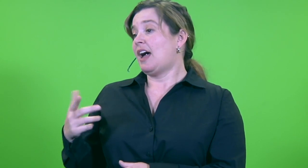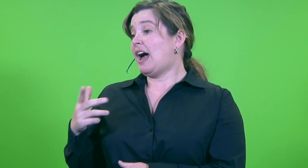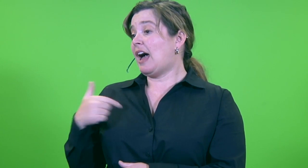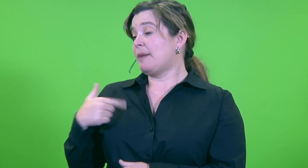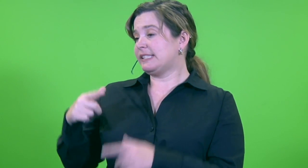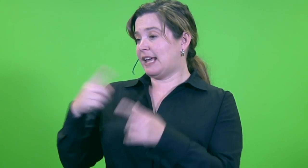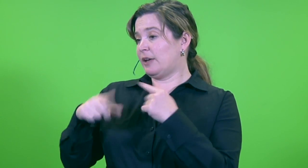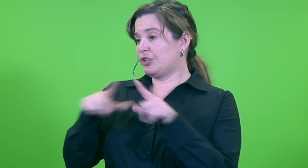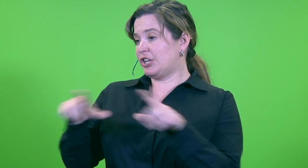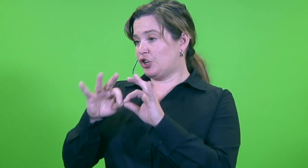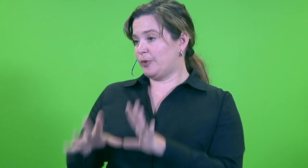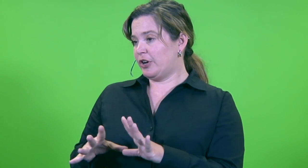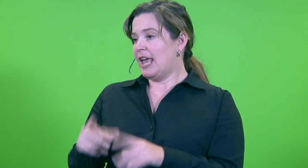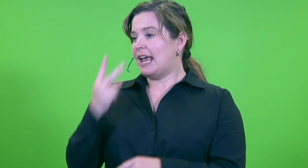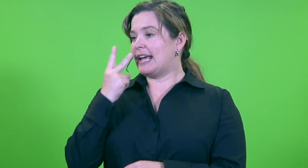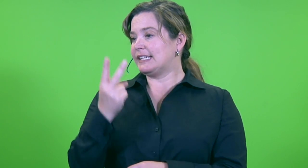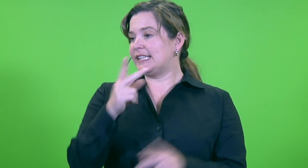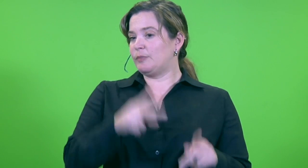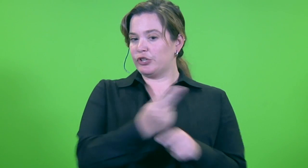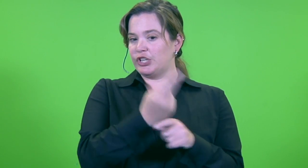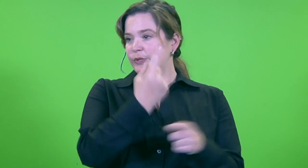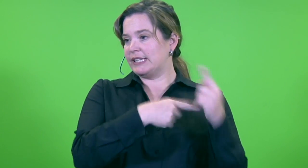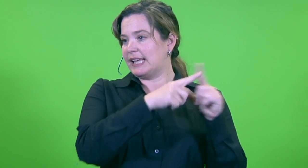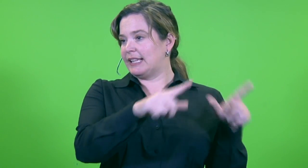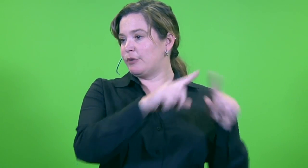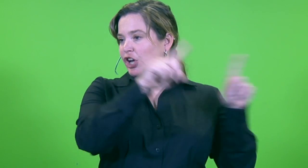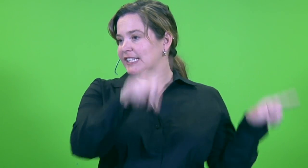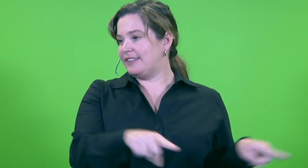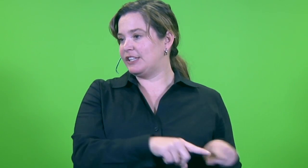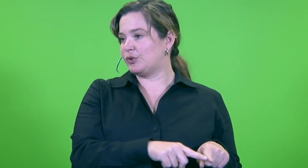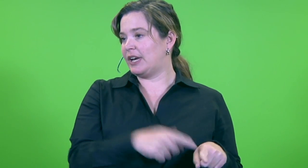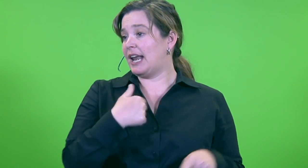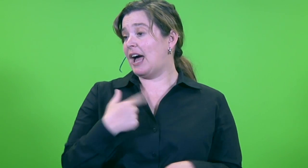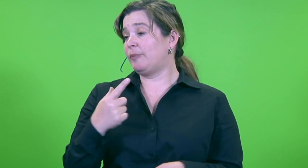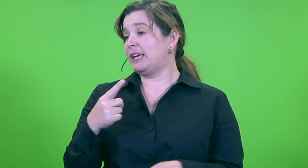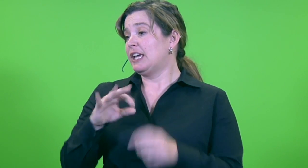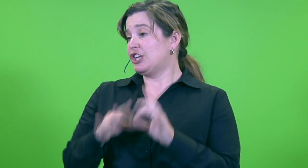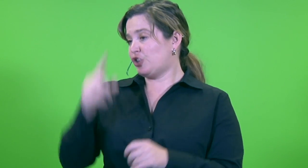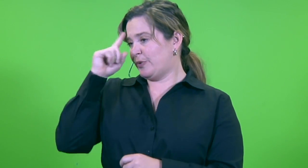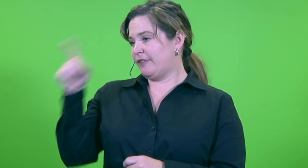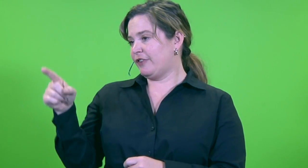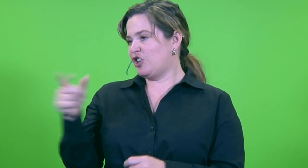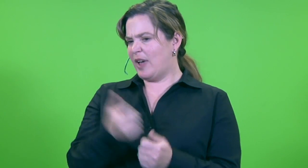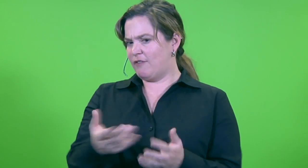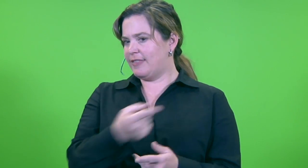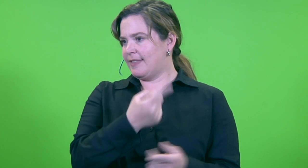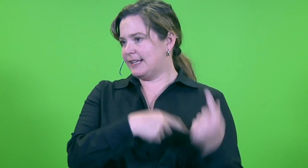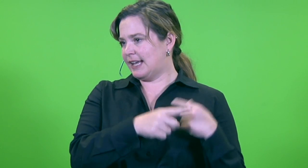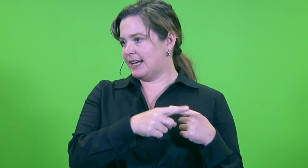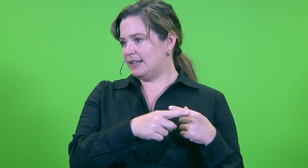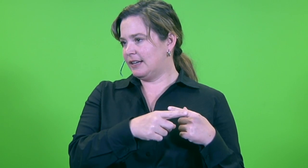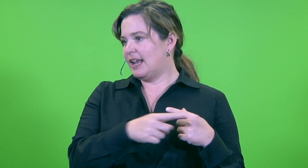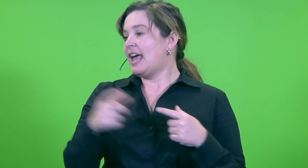Okay. I'm a sign language interpreter, and I can see the person using sign language on a TV screen. I'll be interpreting for you everything